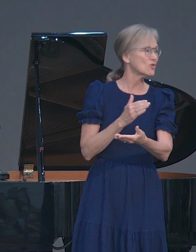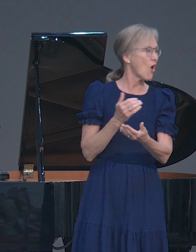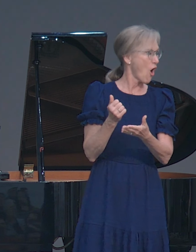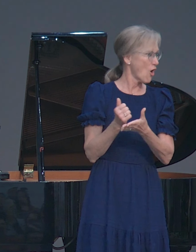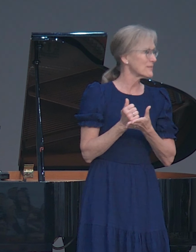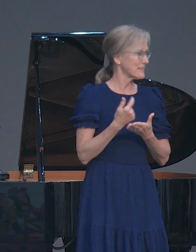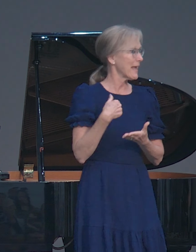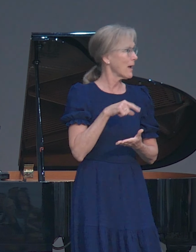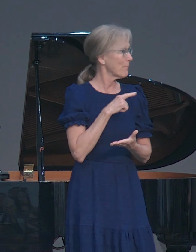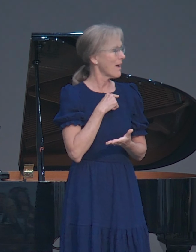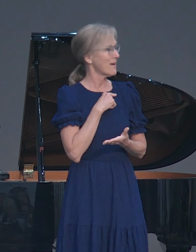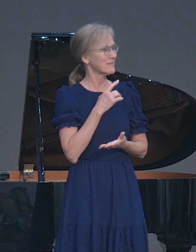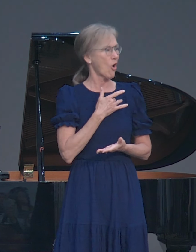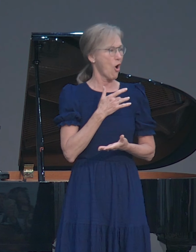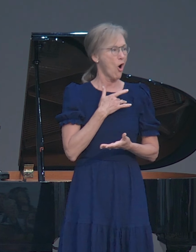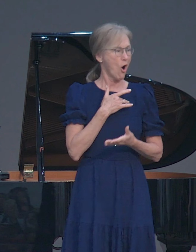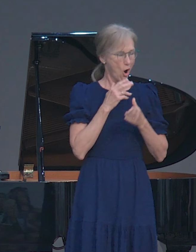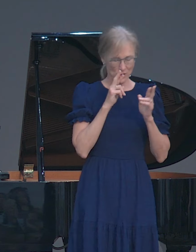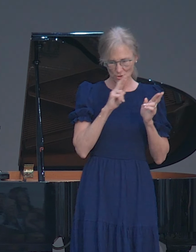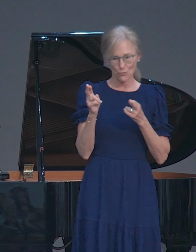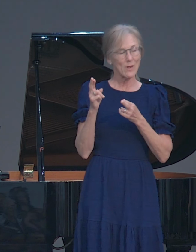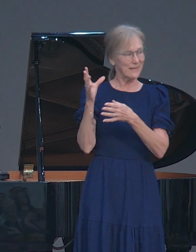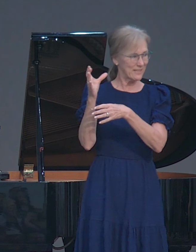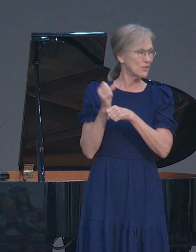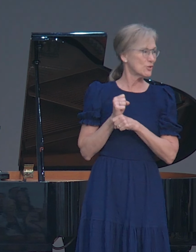in a place to receive